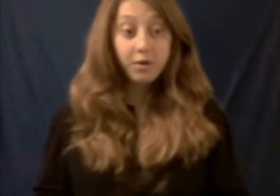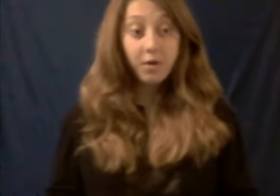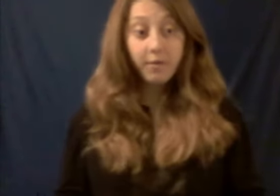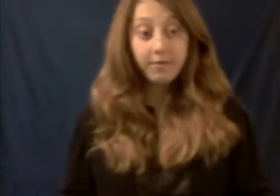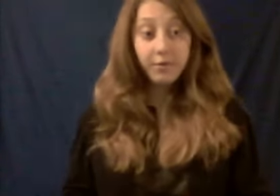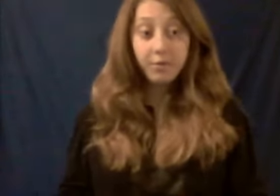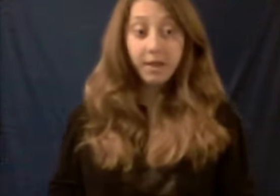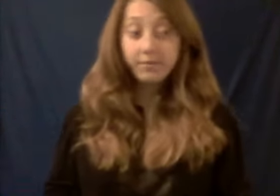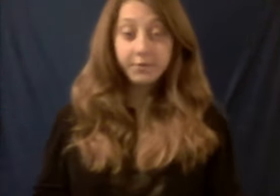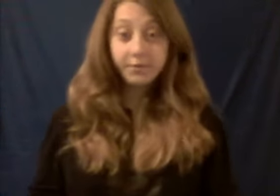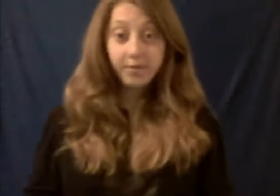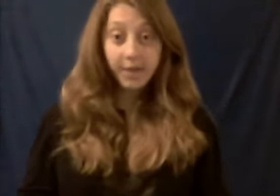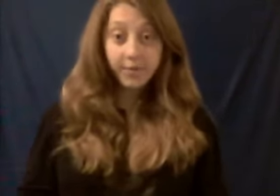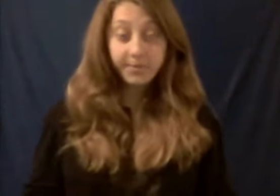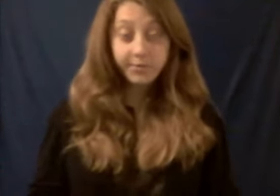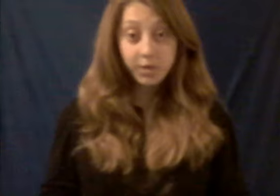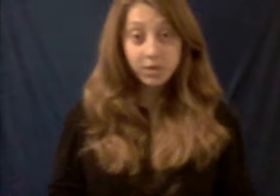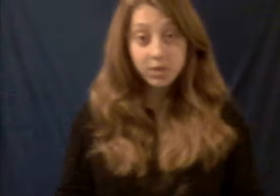No, I've never applied for food stamps before.